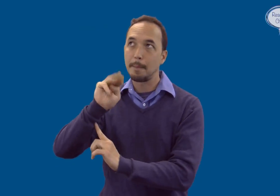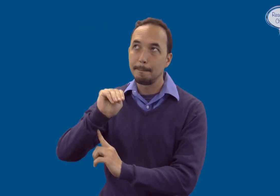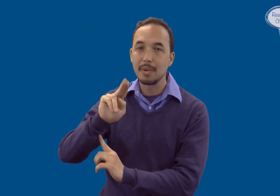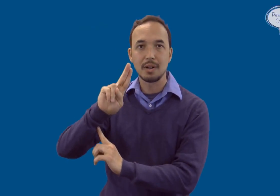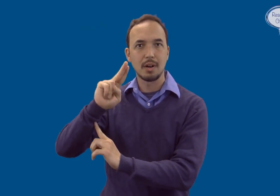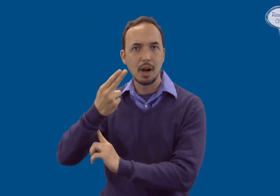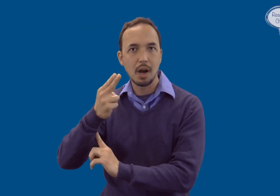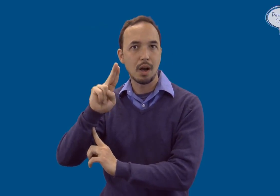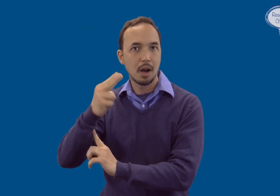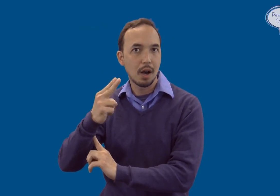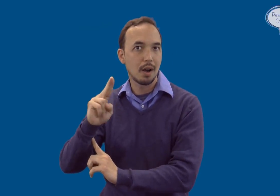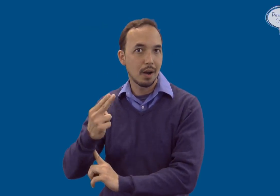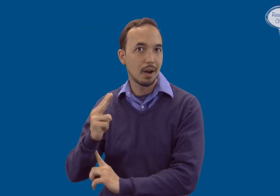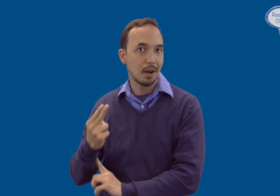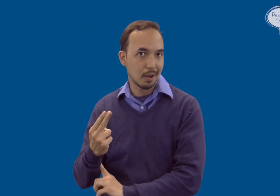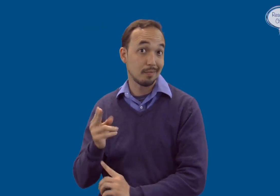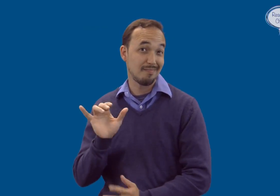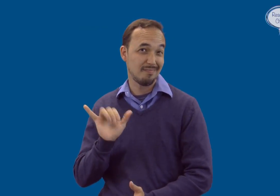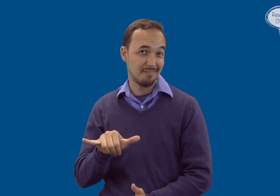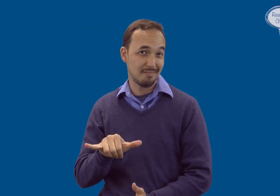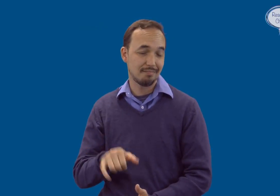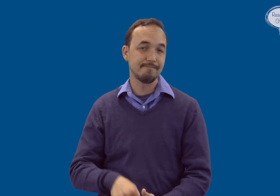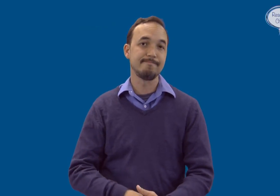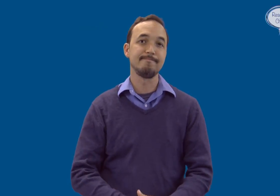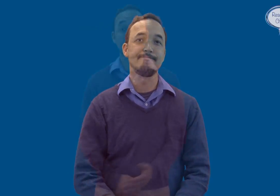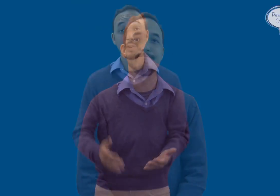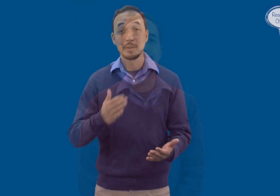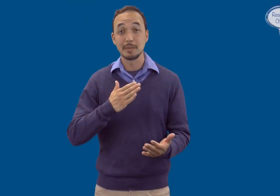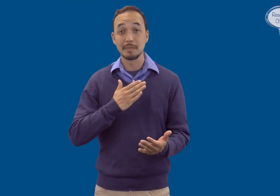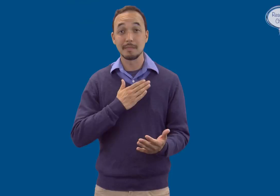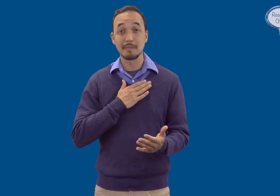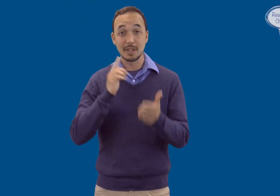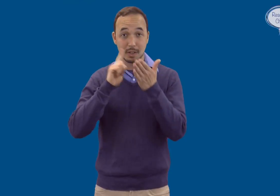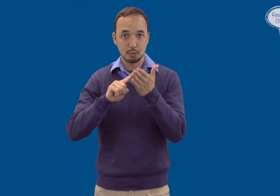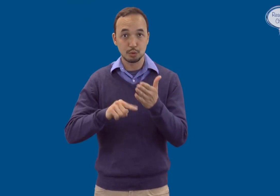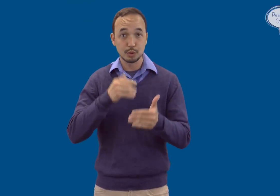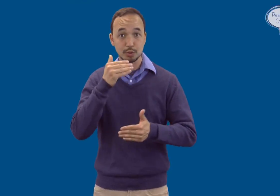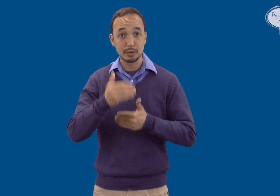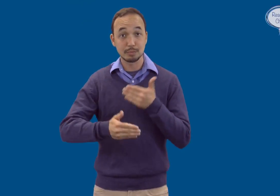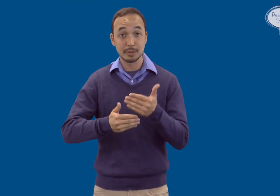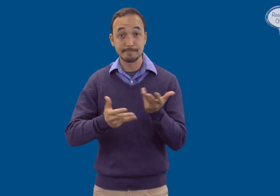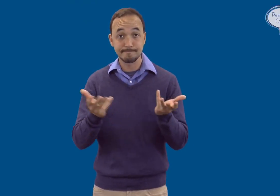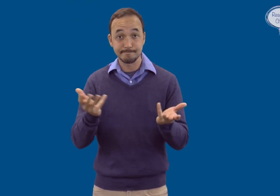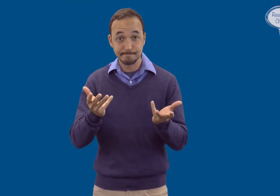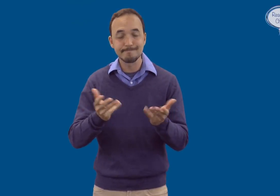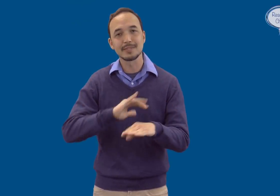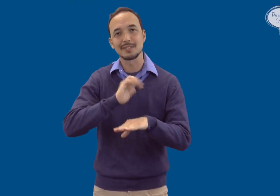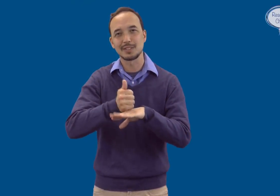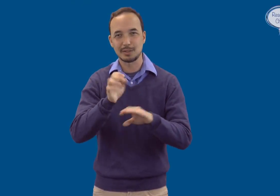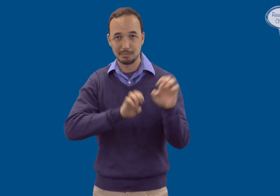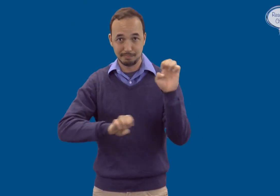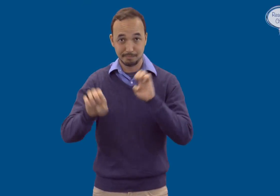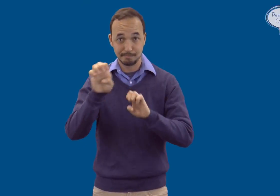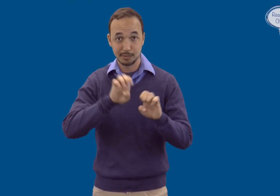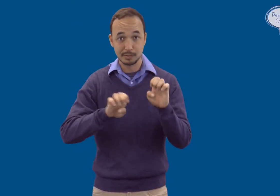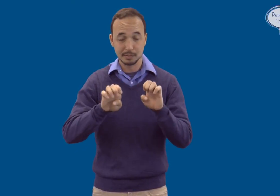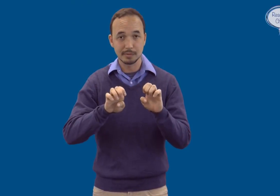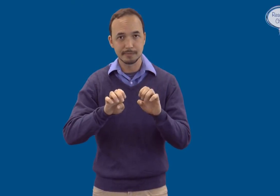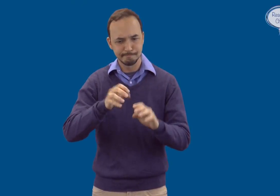for example, saying or. In order to answer this question, I set up an experiment filming interpreters